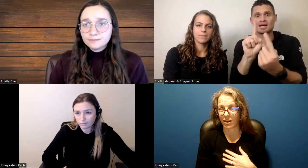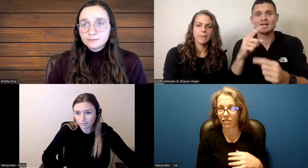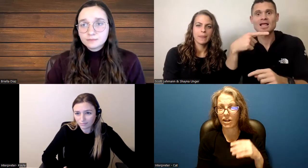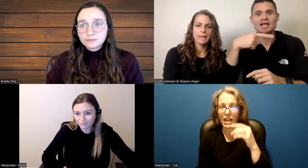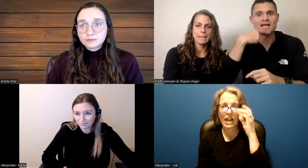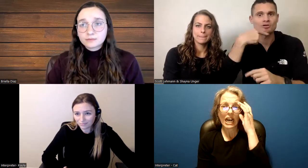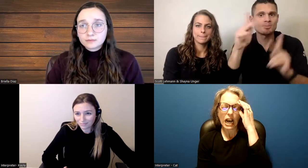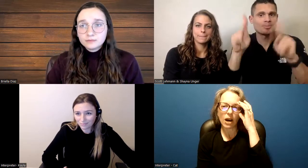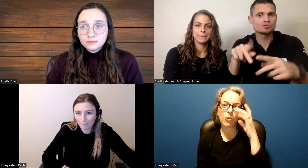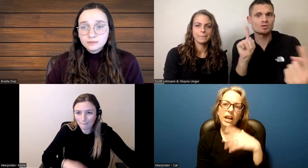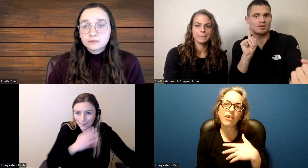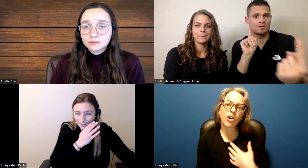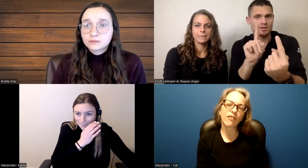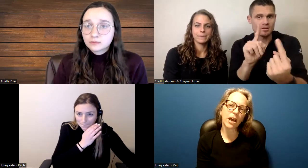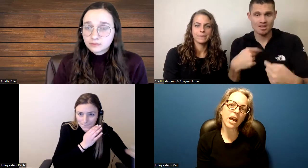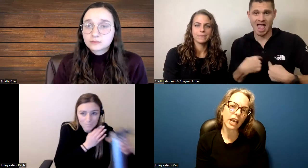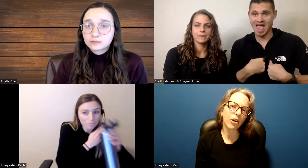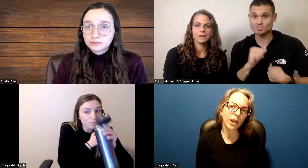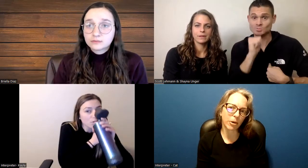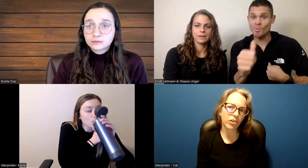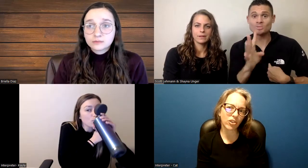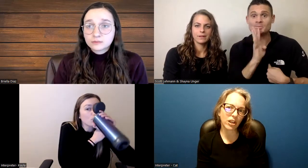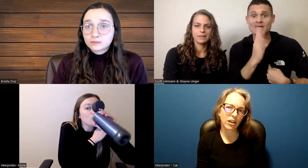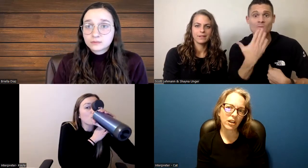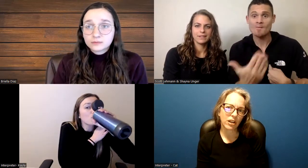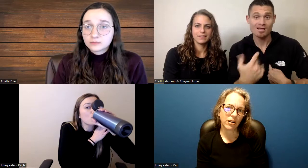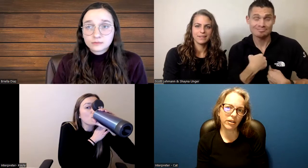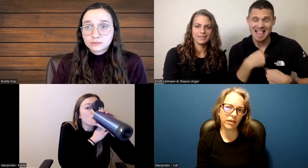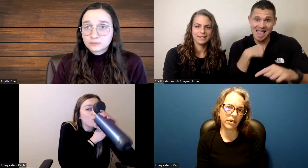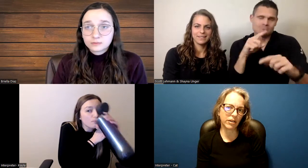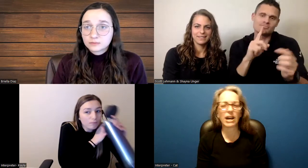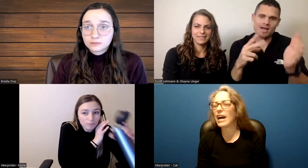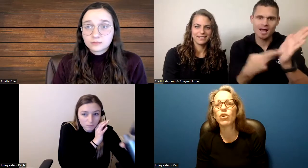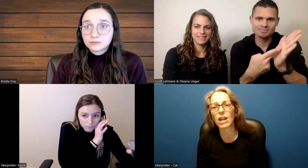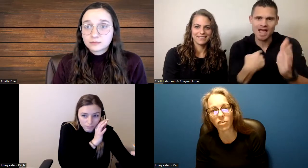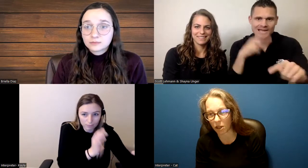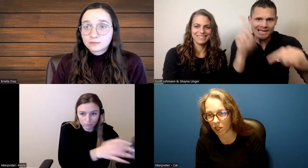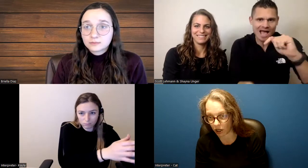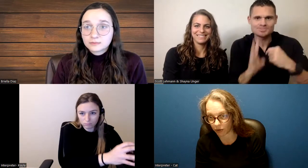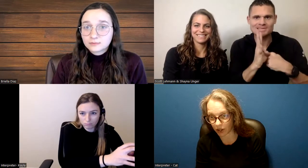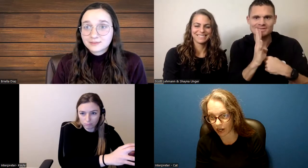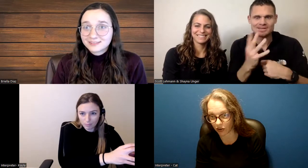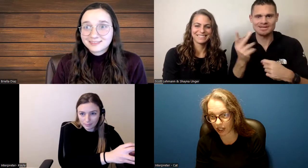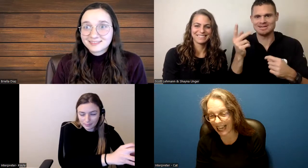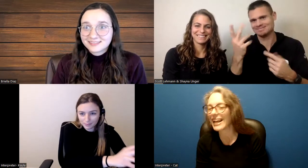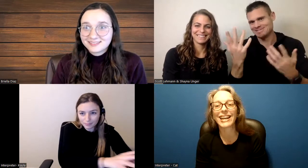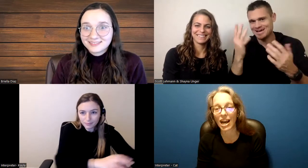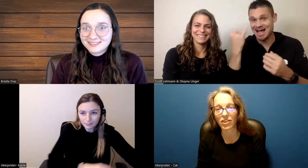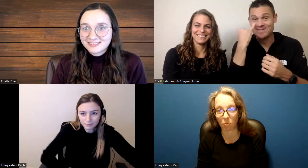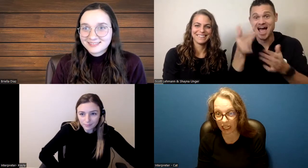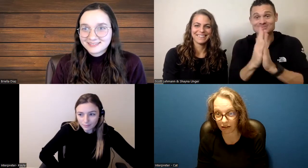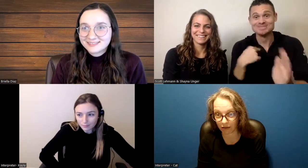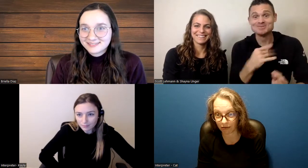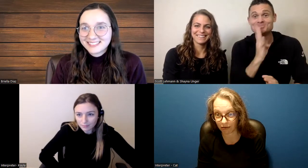have something different. Whenever I've met a hearing person, I do not speak well. Honestly, I